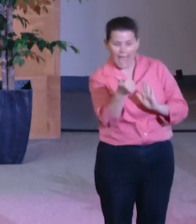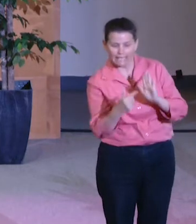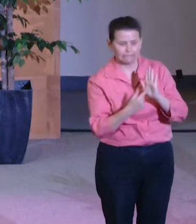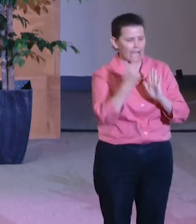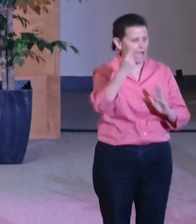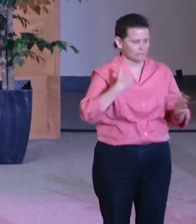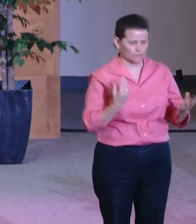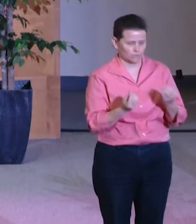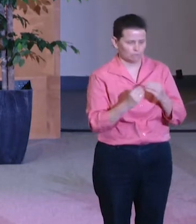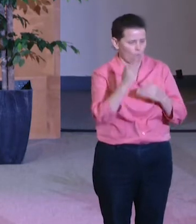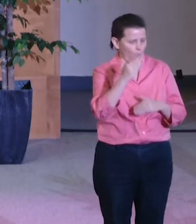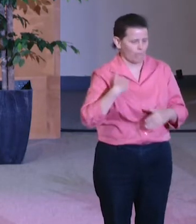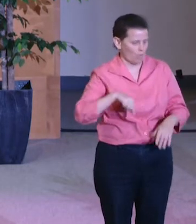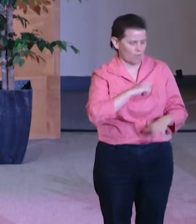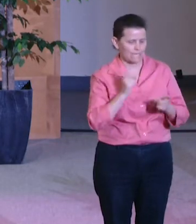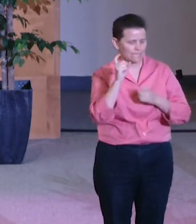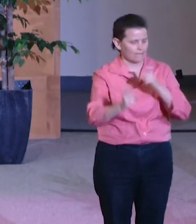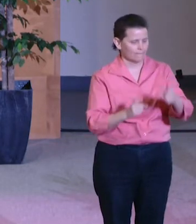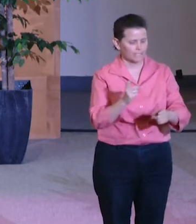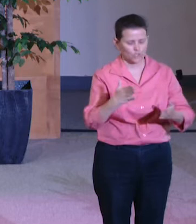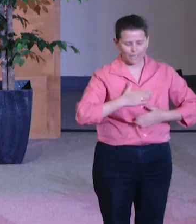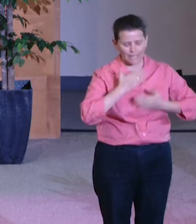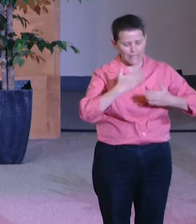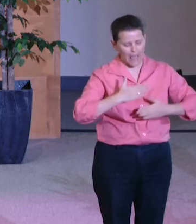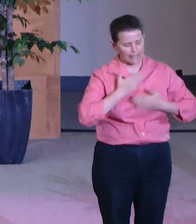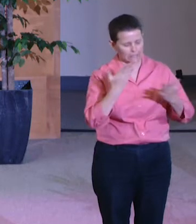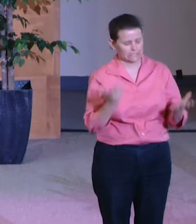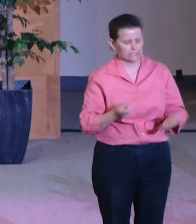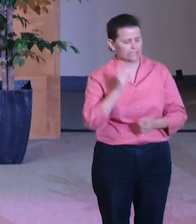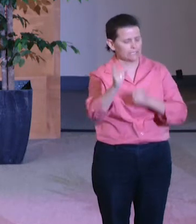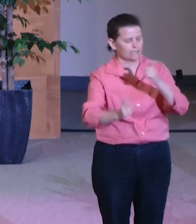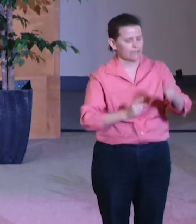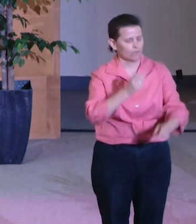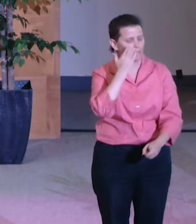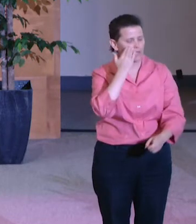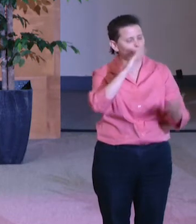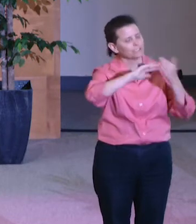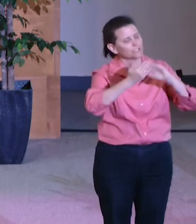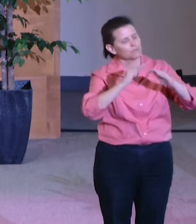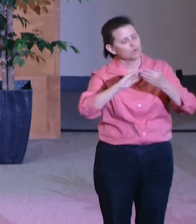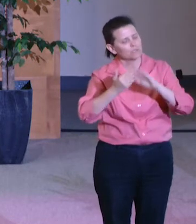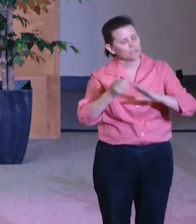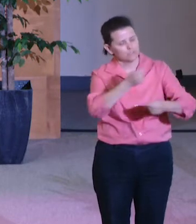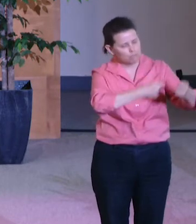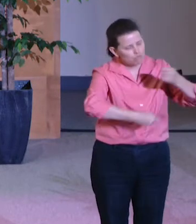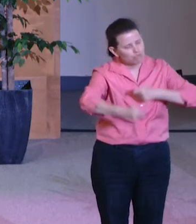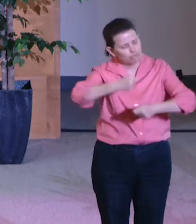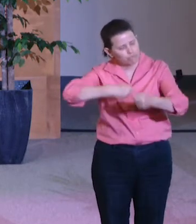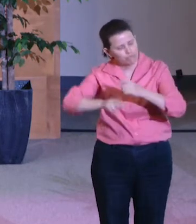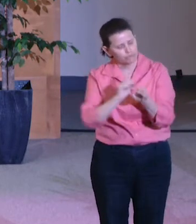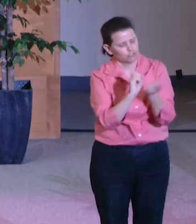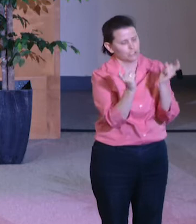we gladly, lovingly give these gifts into this community, and we see these gifts moving through the community here at Unity Church